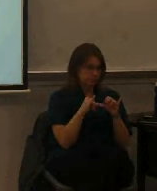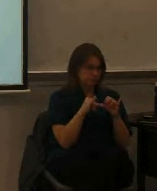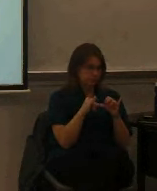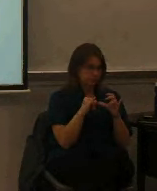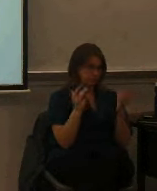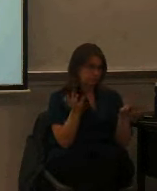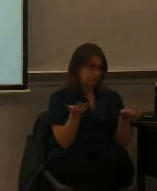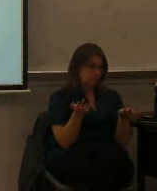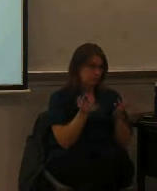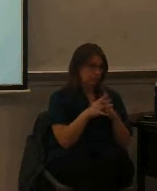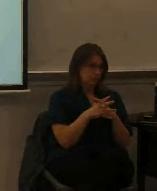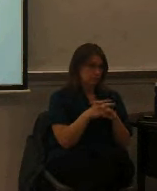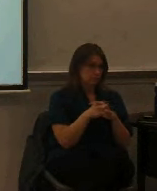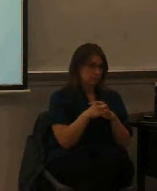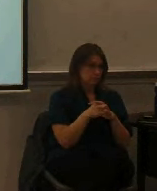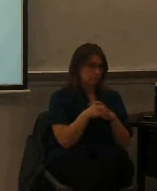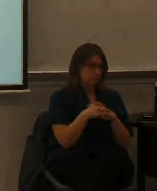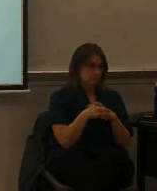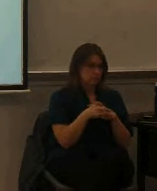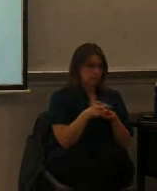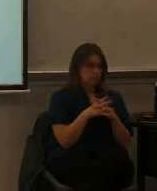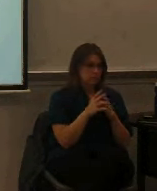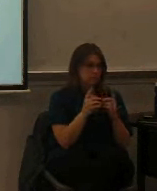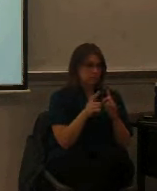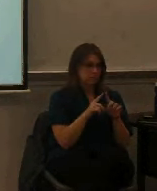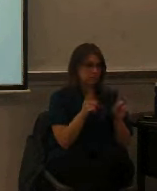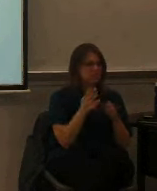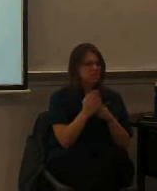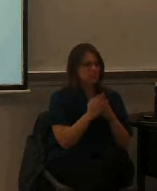some giant algal viruses that are almost the size of bacteria, but